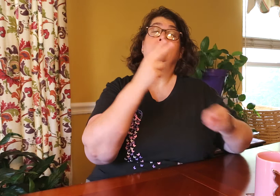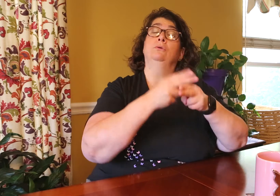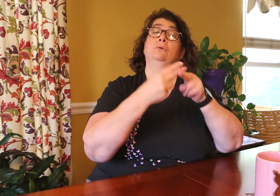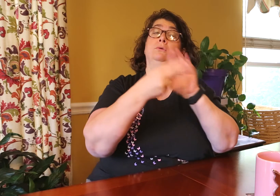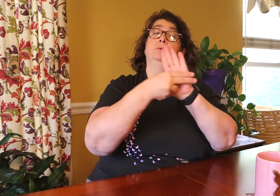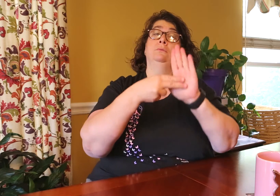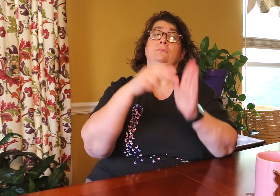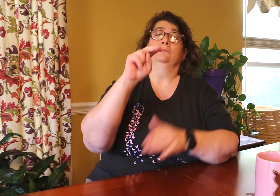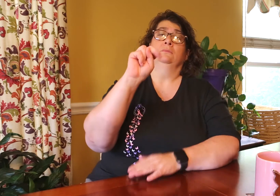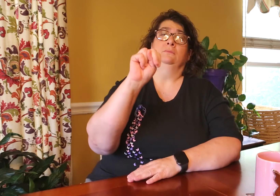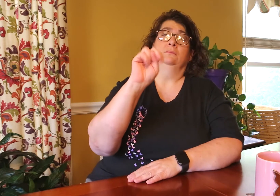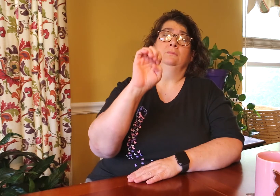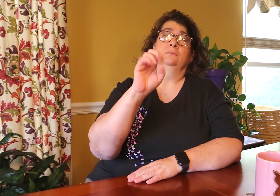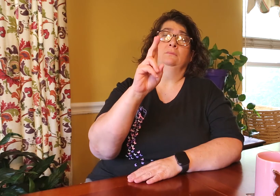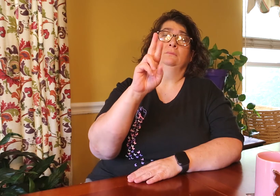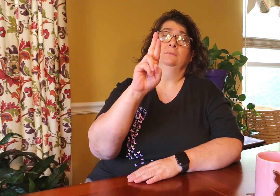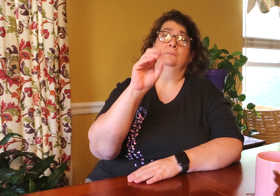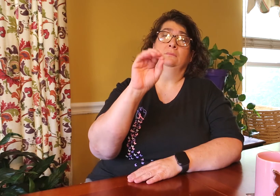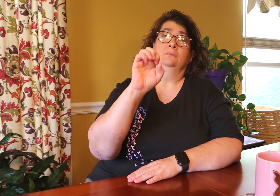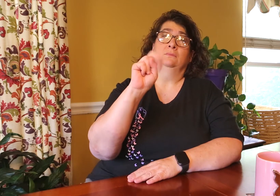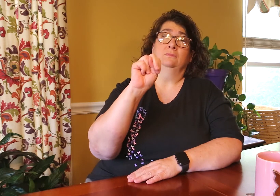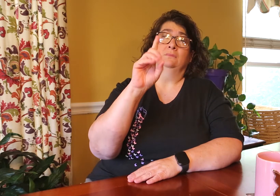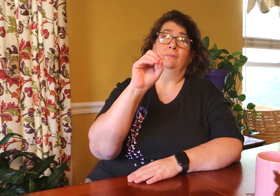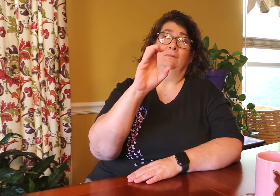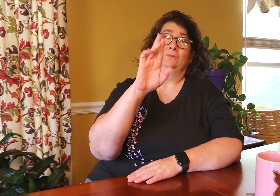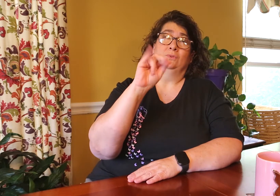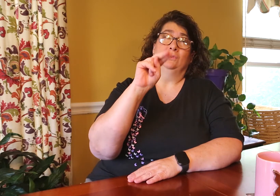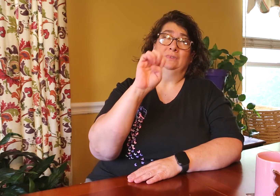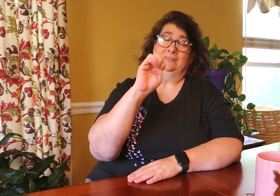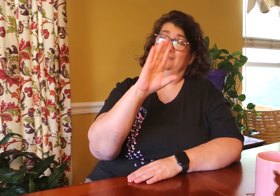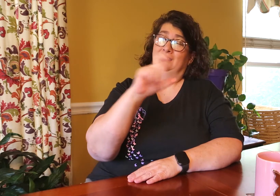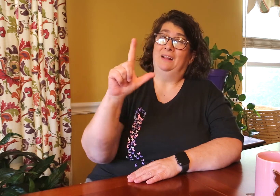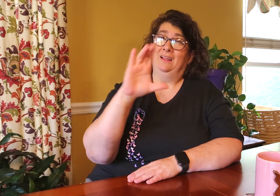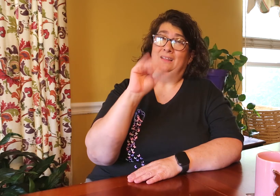The type of cancer I had was neuroendocrine cell cancer,